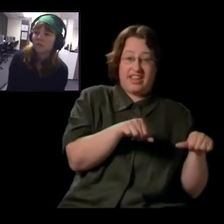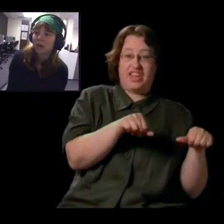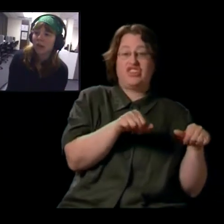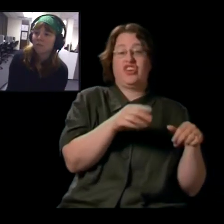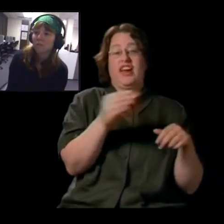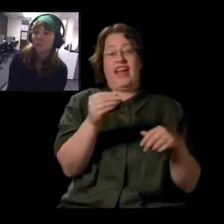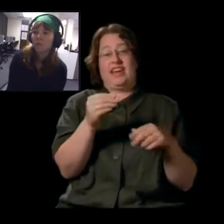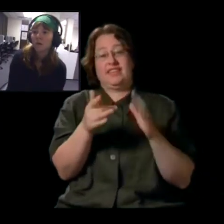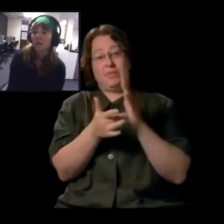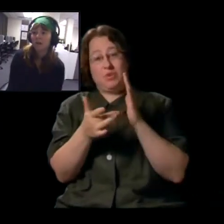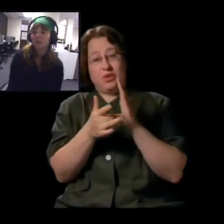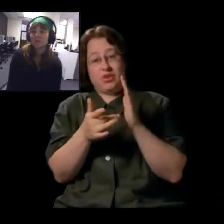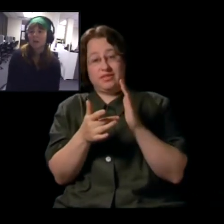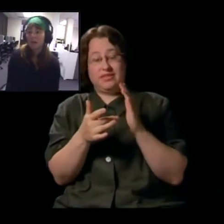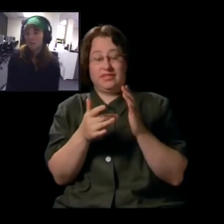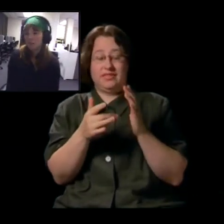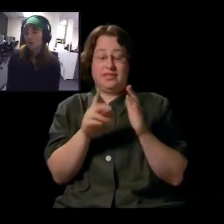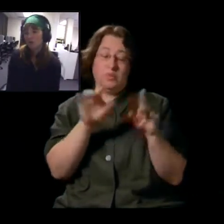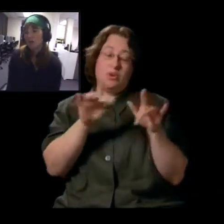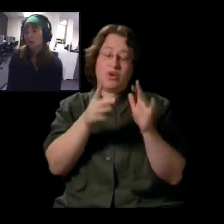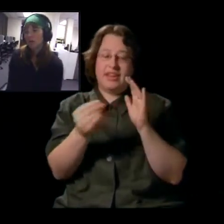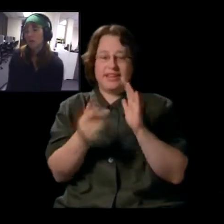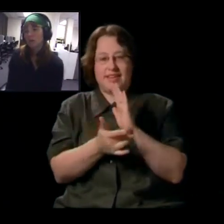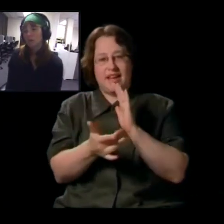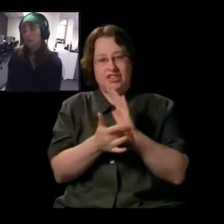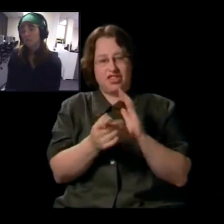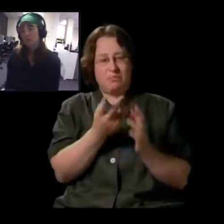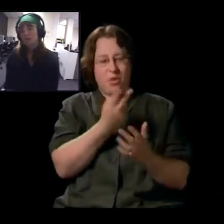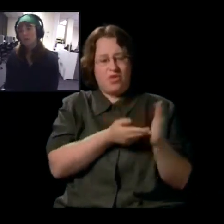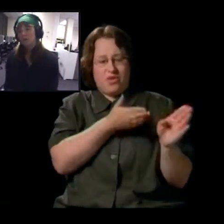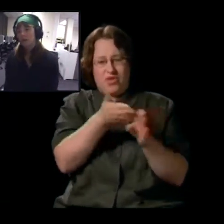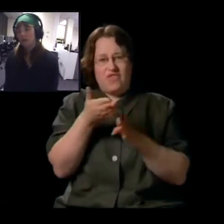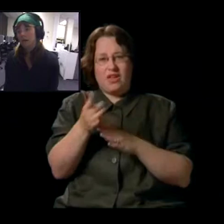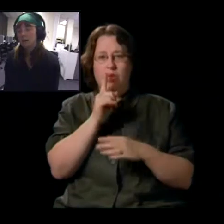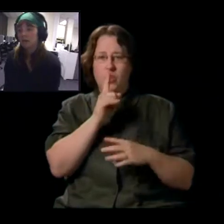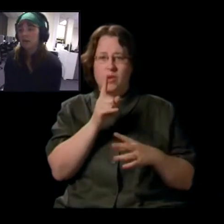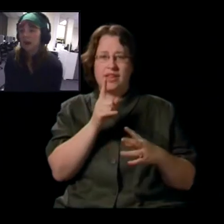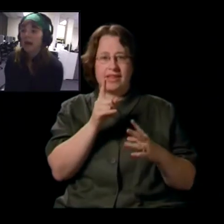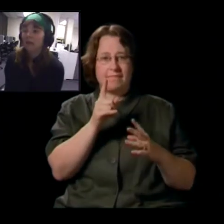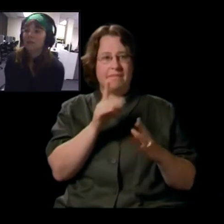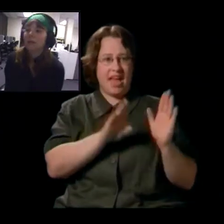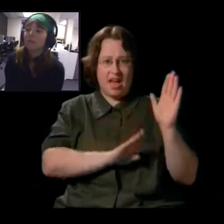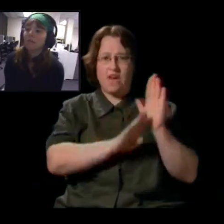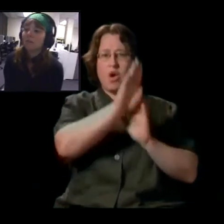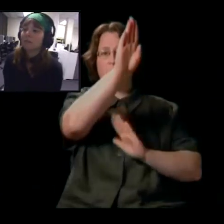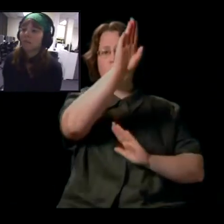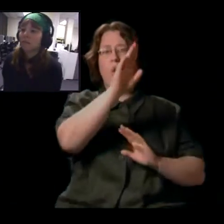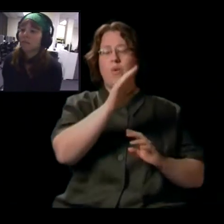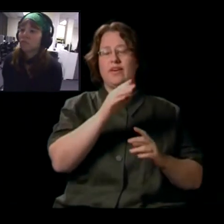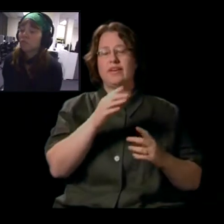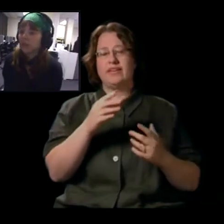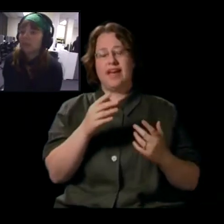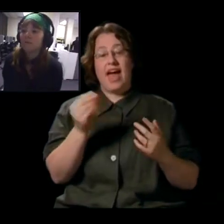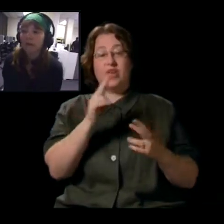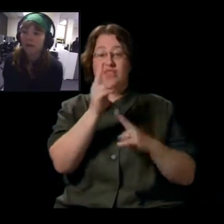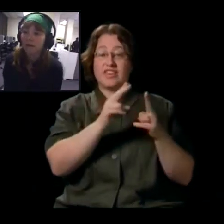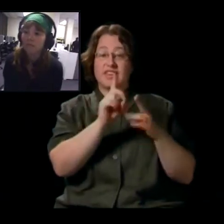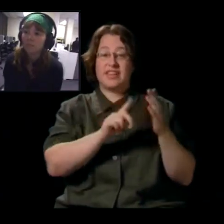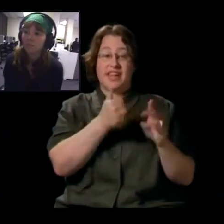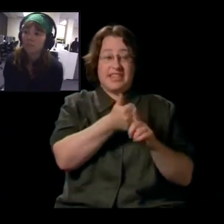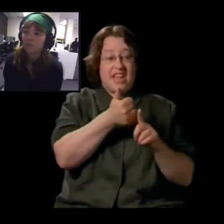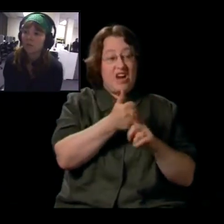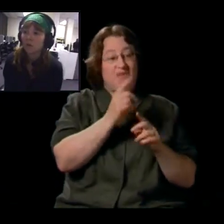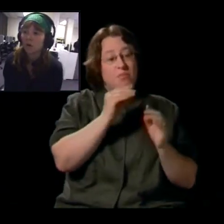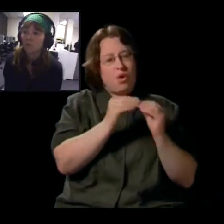Universal design, both in architecture and on computer and internet access, is really